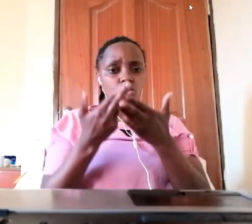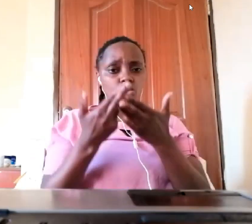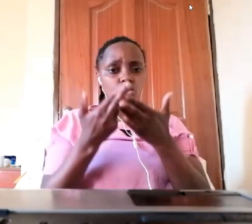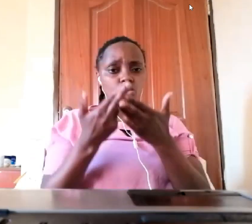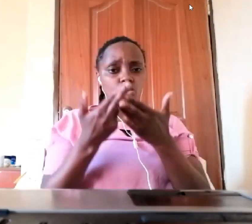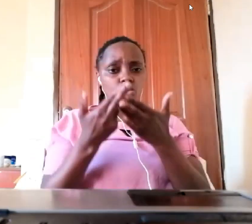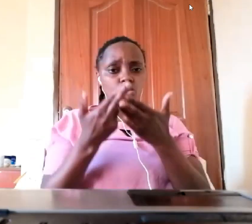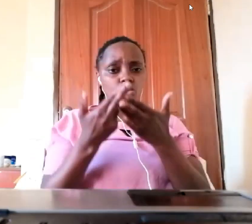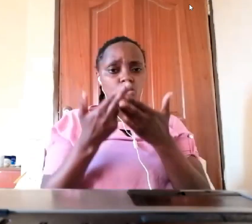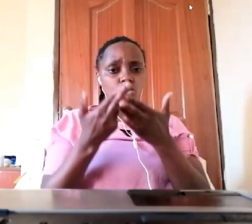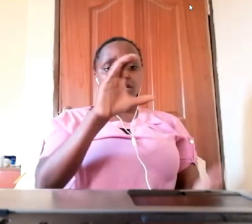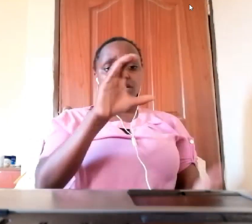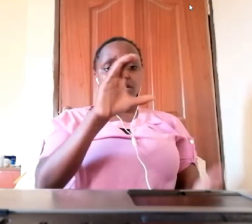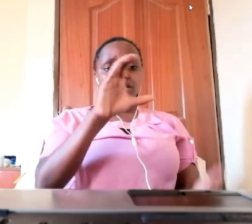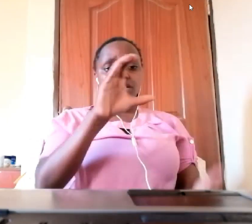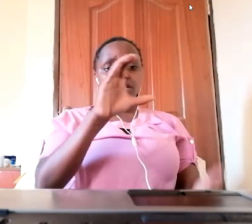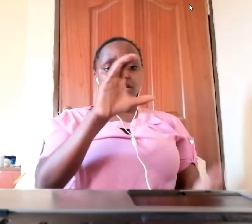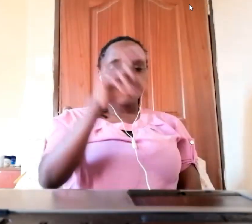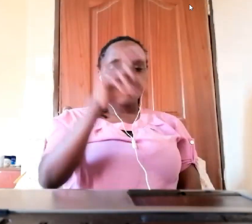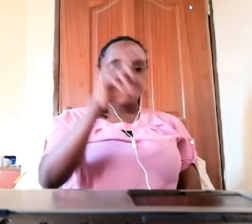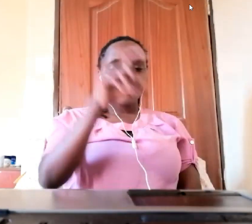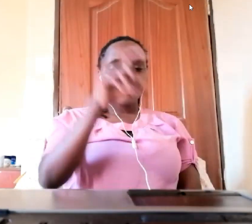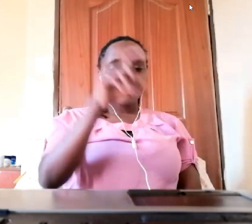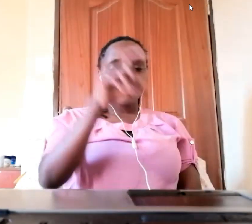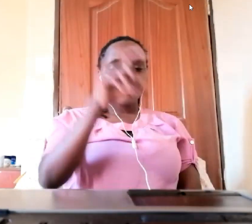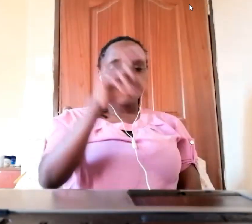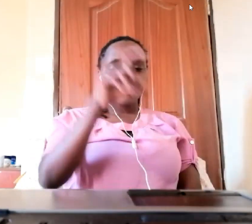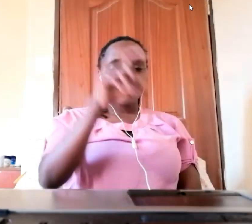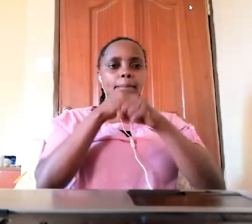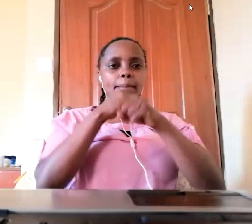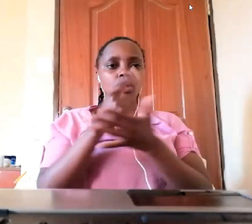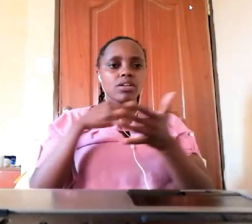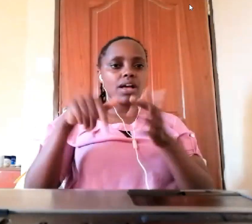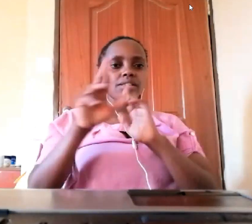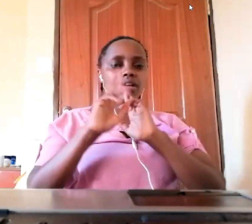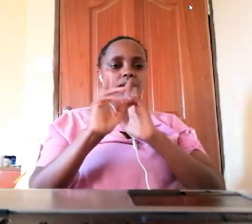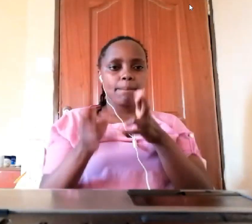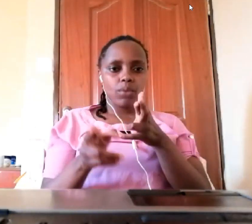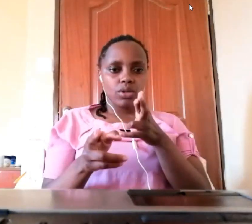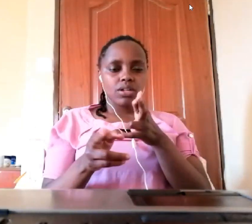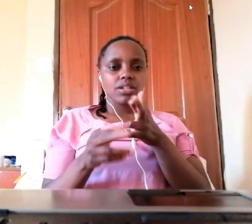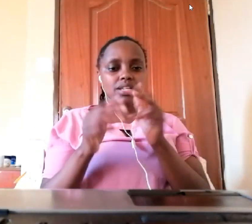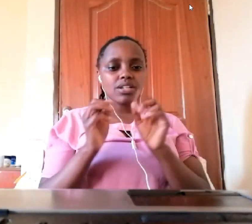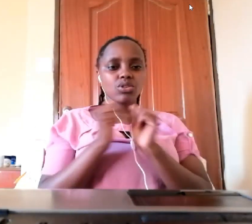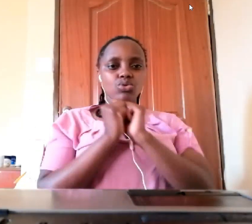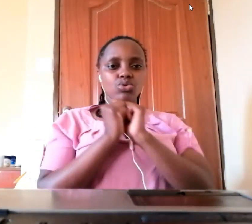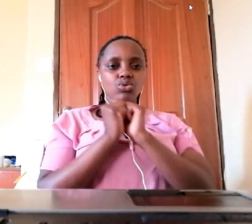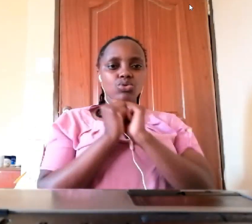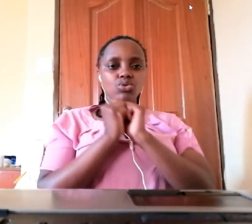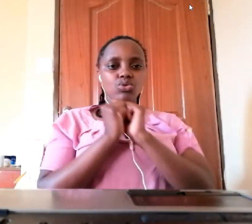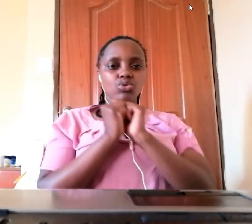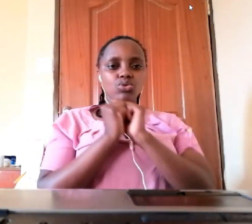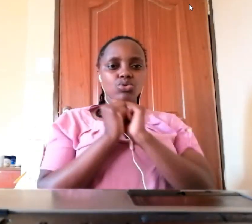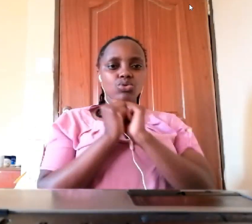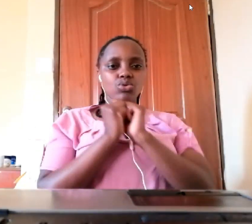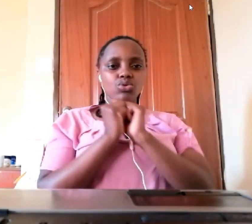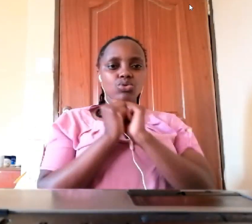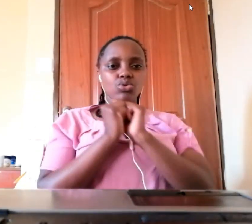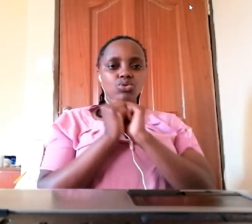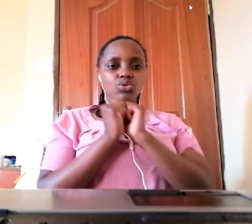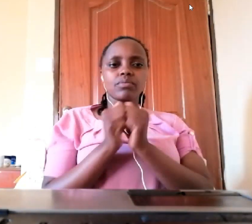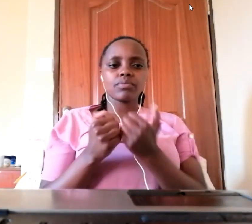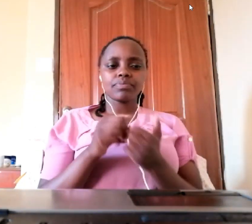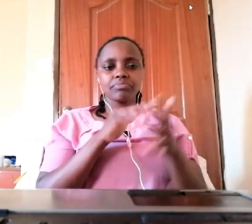for the CRC, we should try to make sure that we are reporting concurrently on the